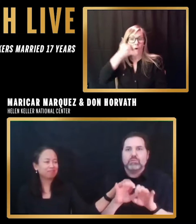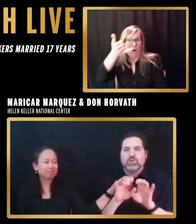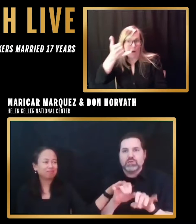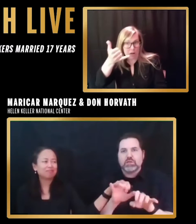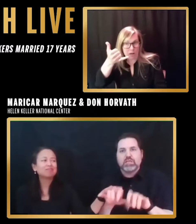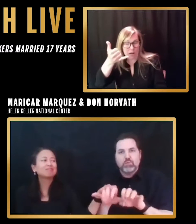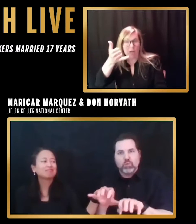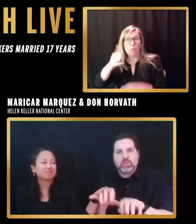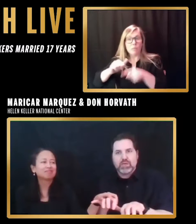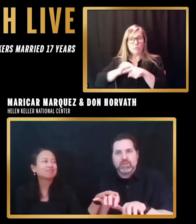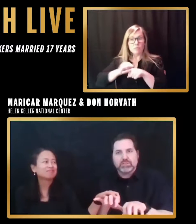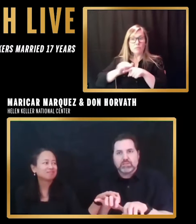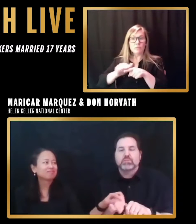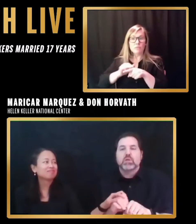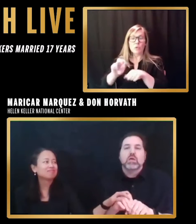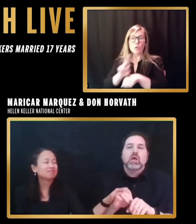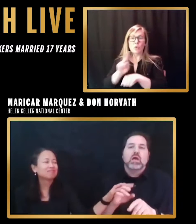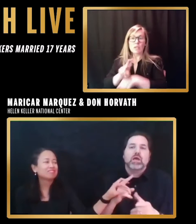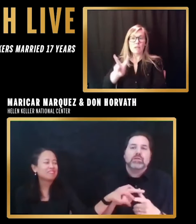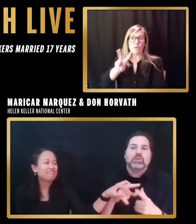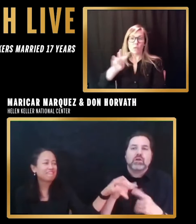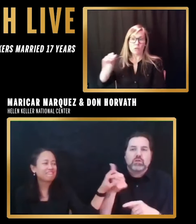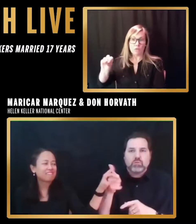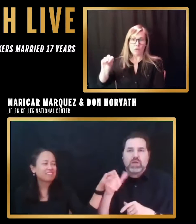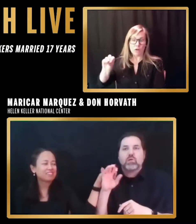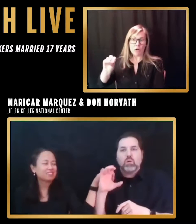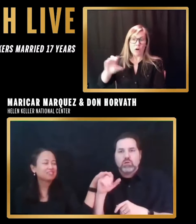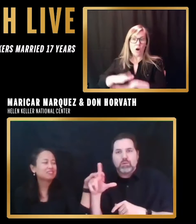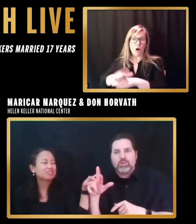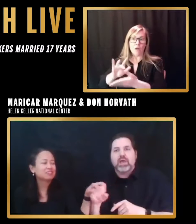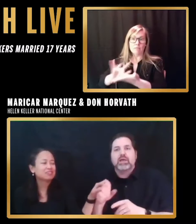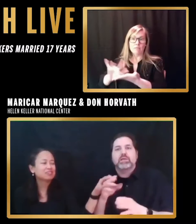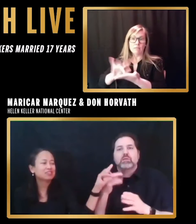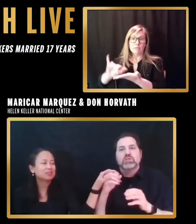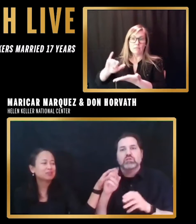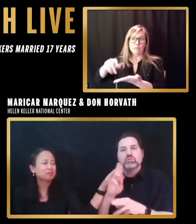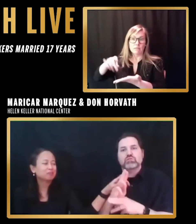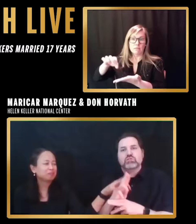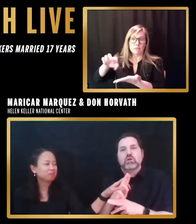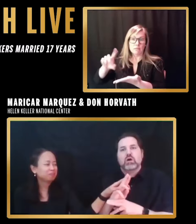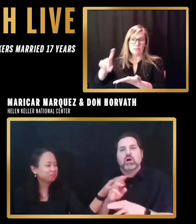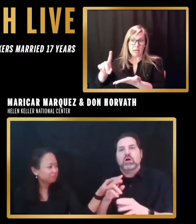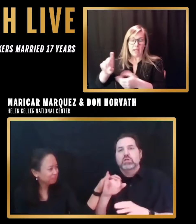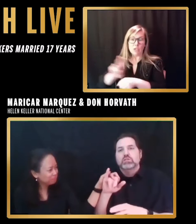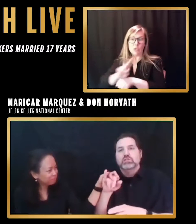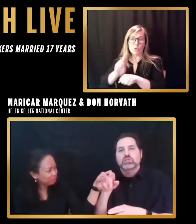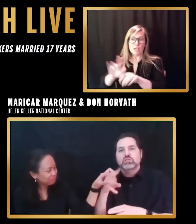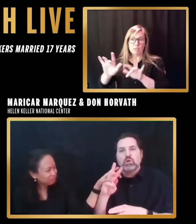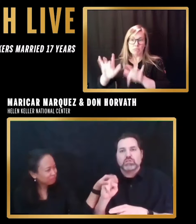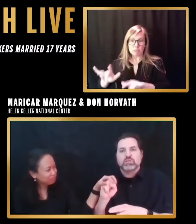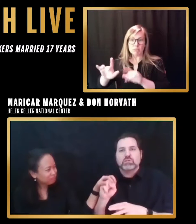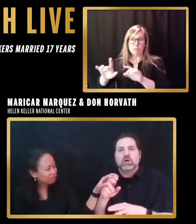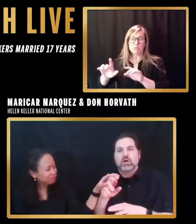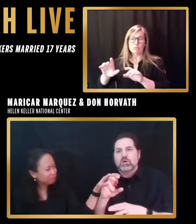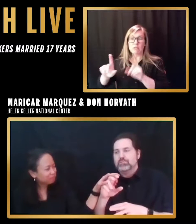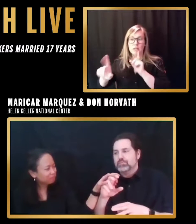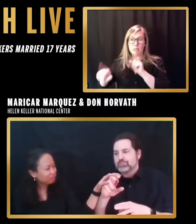iPad with their keyboard commands. And then the other one I call up, and then we use the